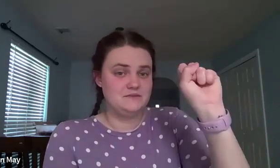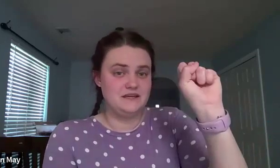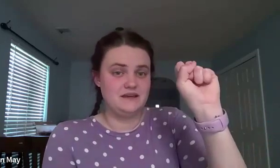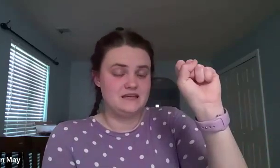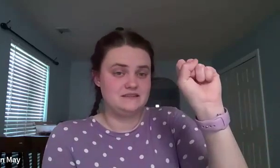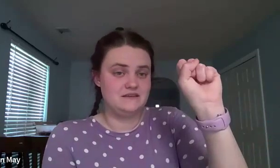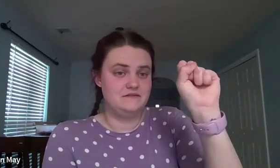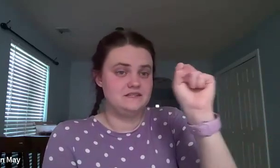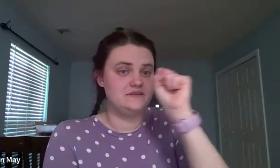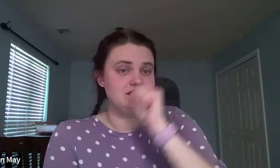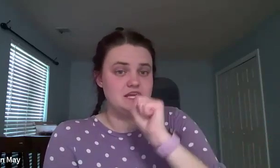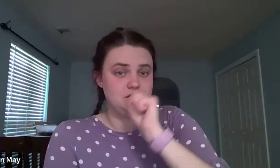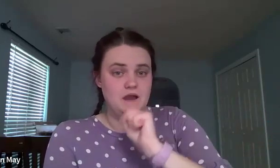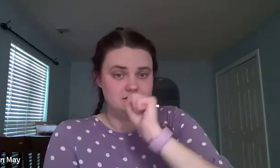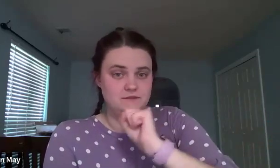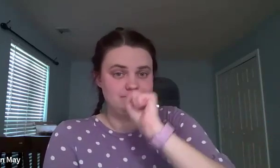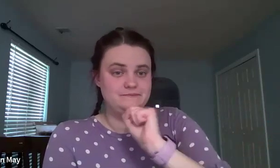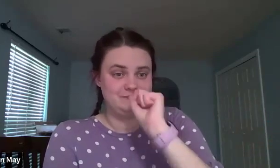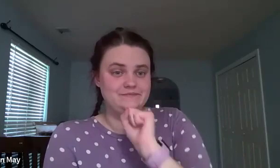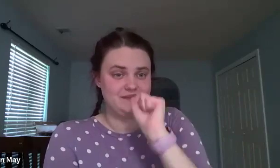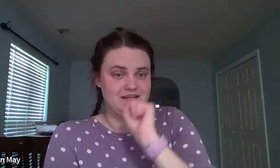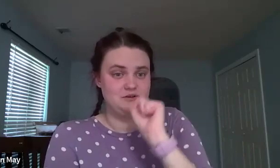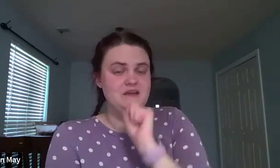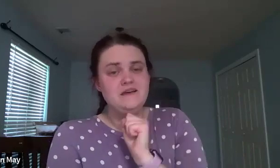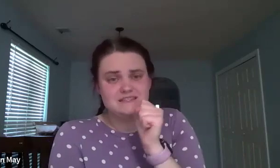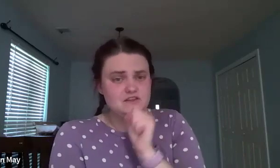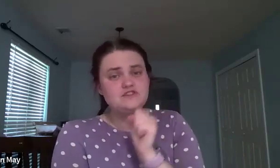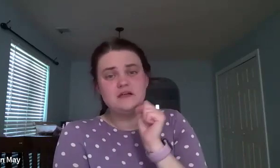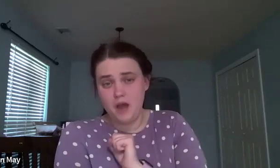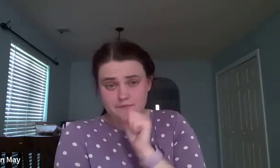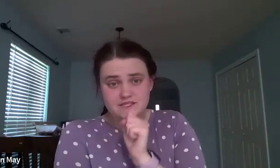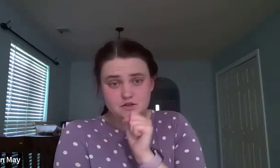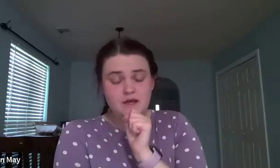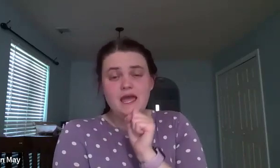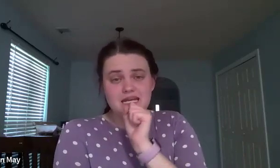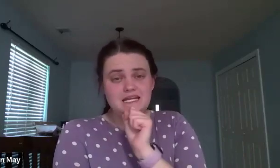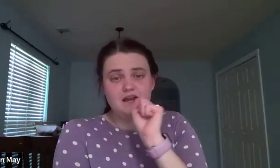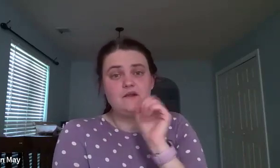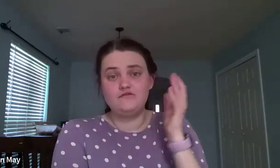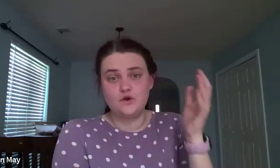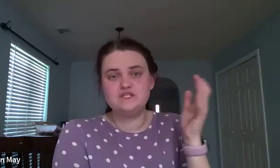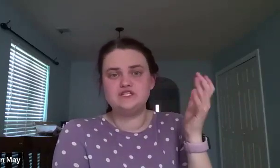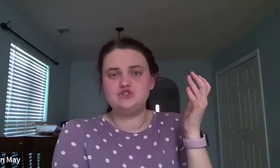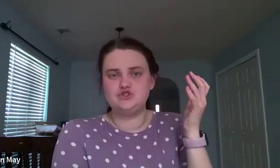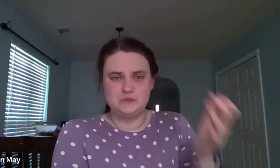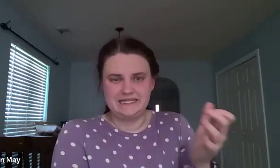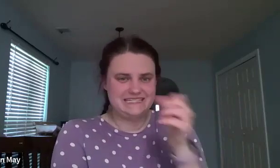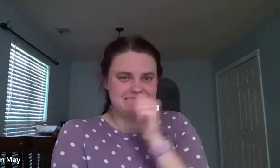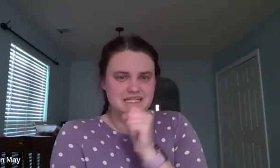be an a fist of an S, and you go ice cream. Ice cream. This is also like popsicle, any kind of like frozen treat